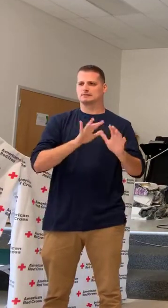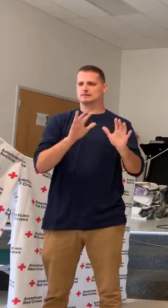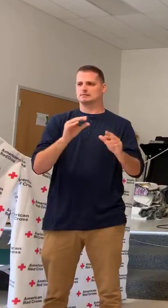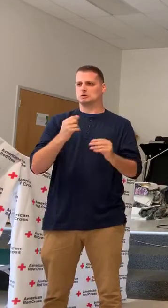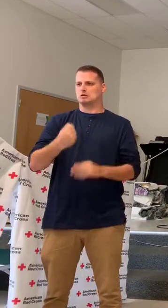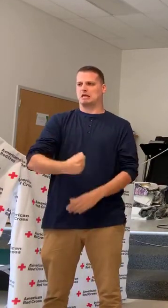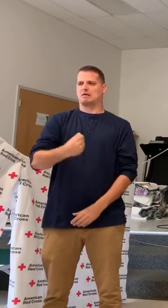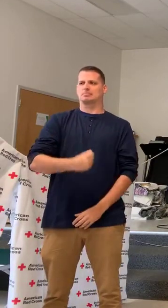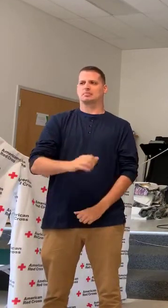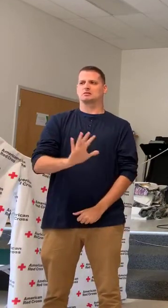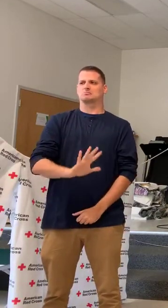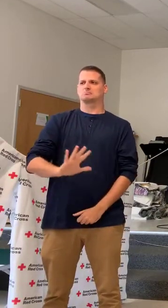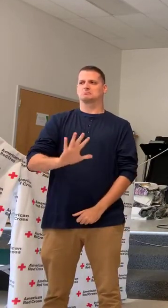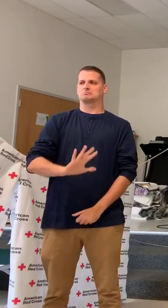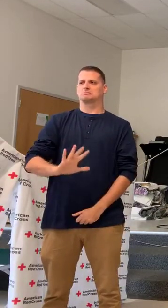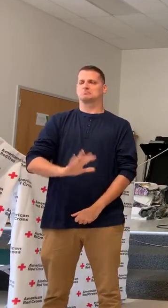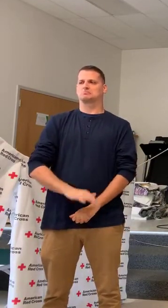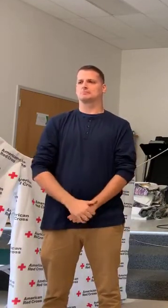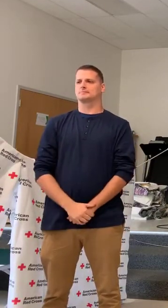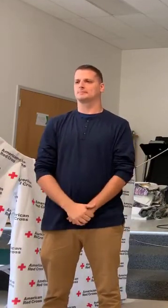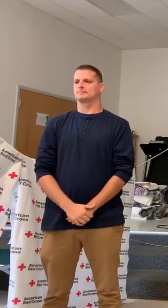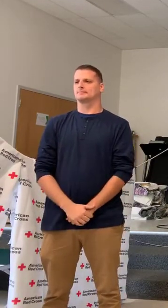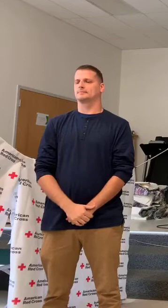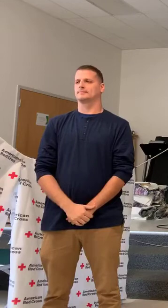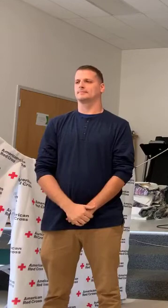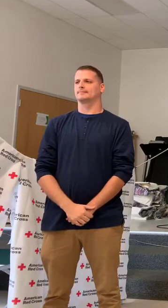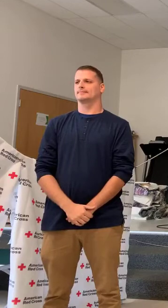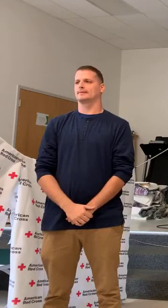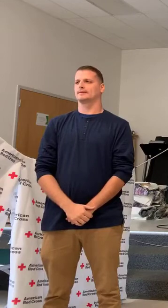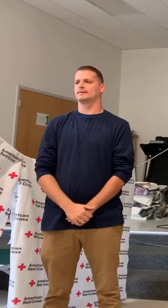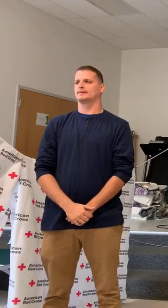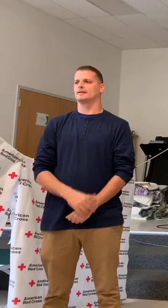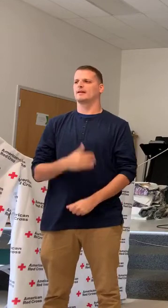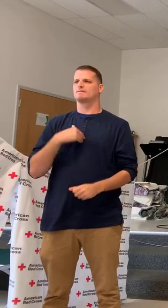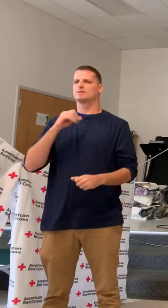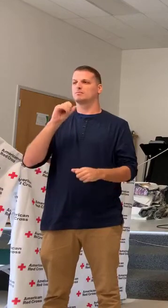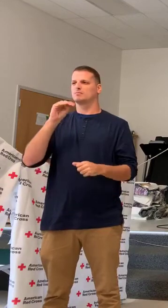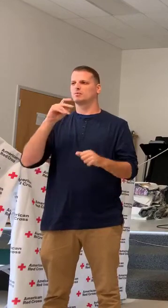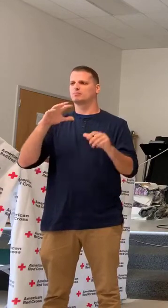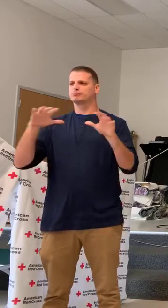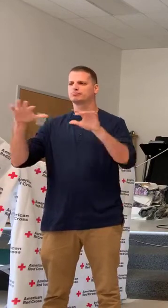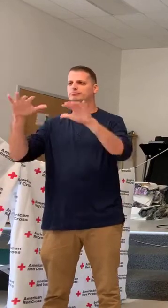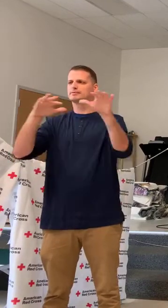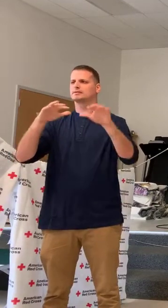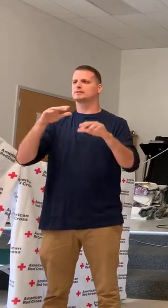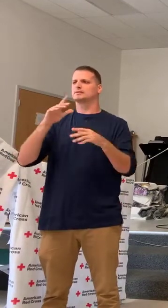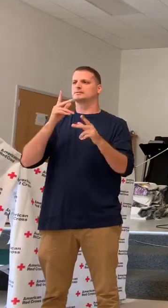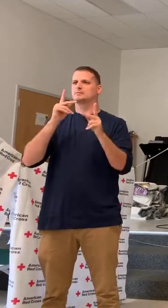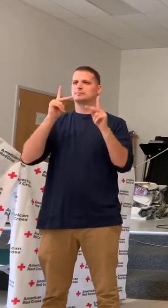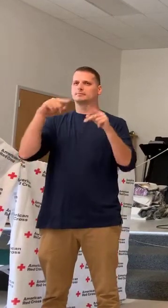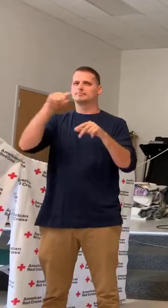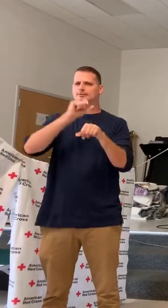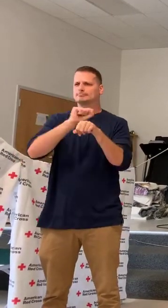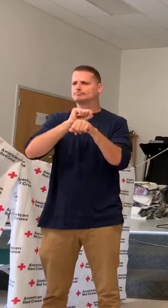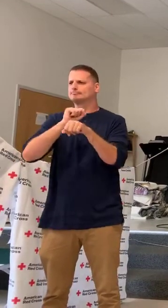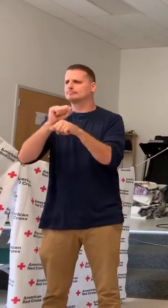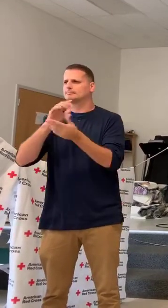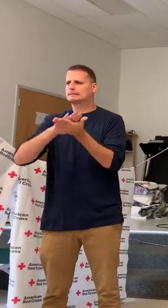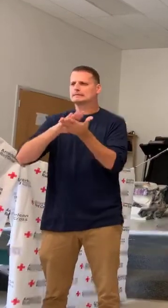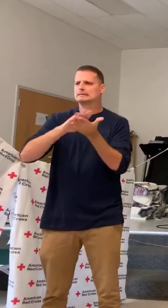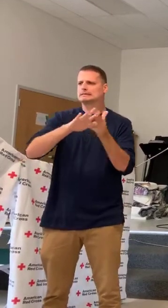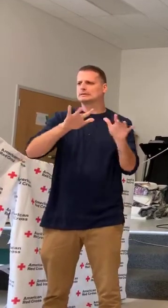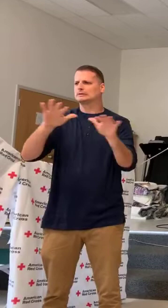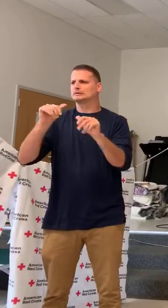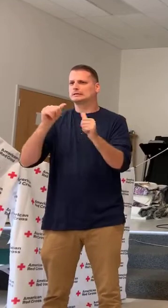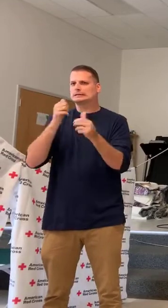crews, dozers in there. We're getting some feller bunchers in the mix and putting equipment where we can because